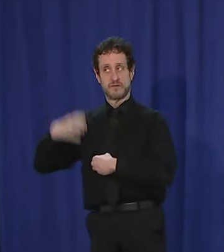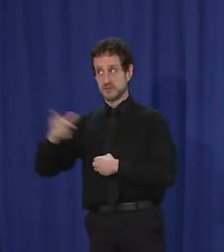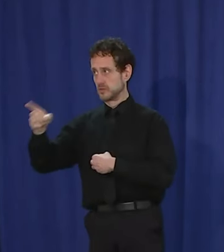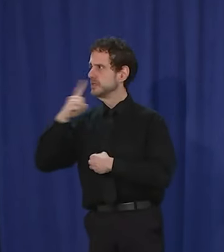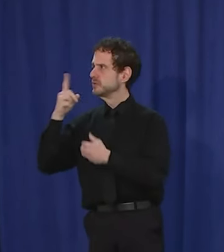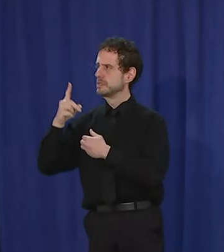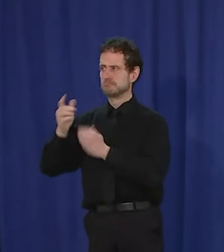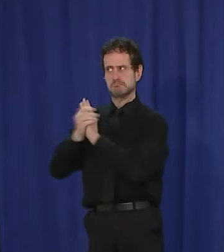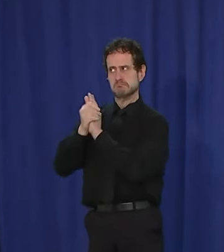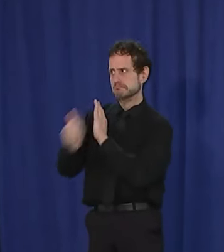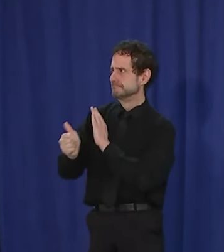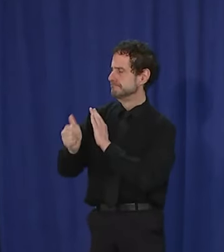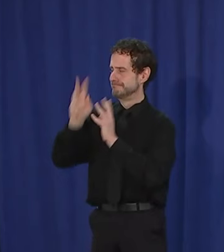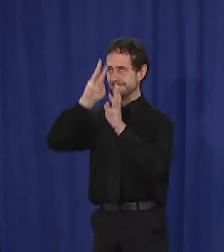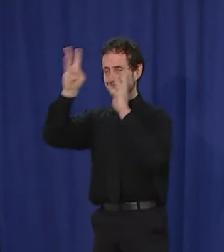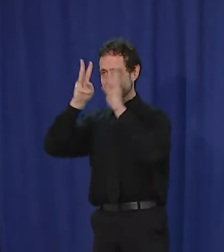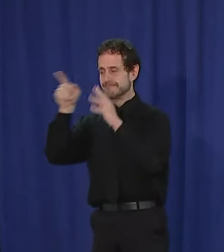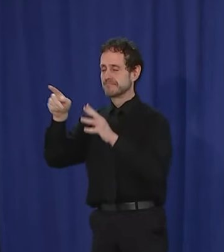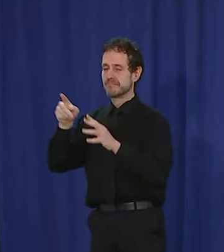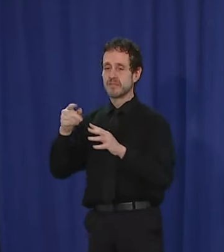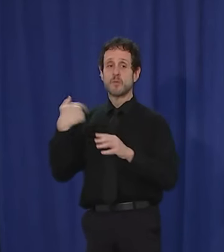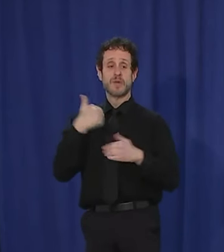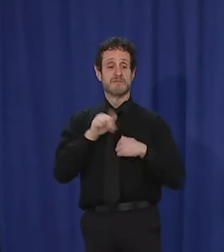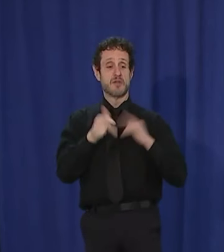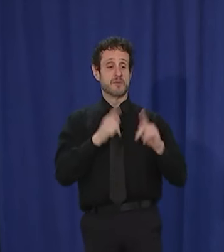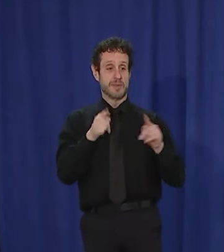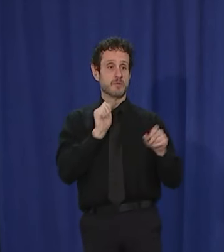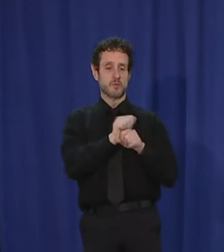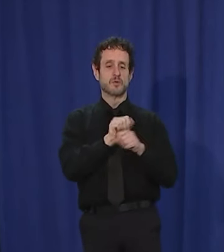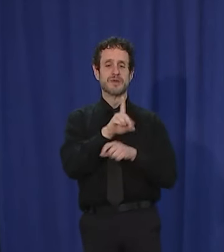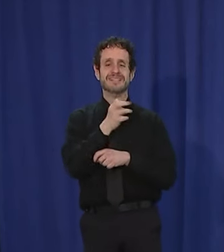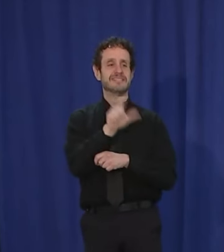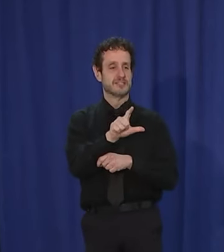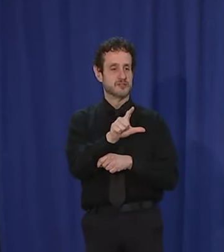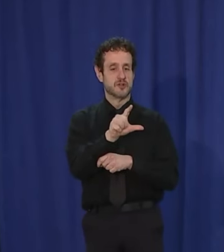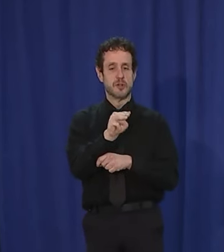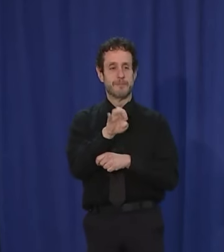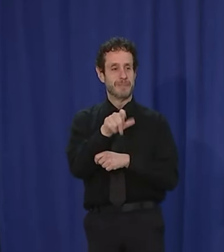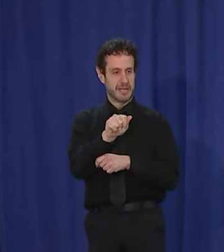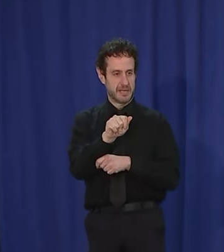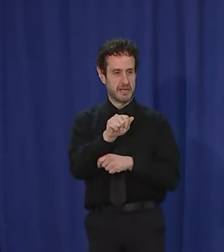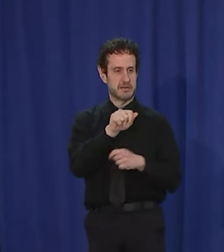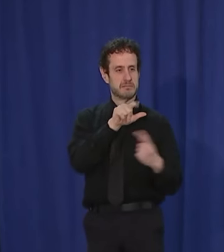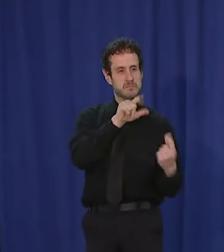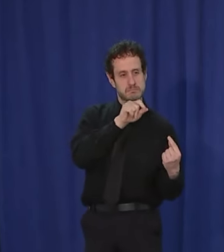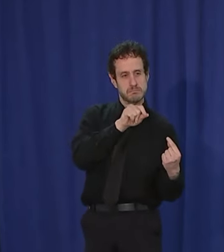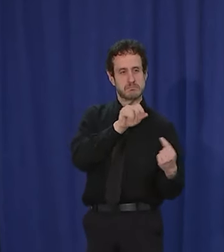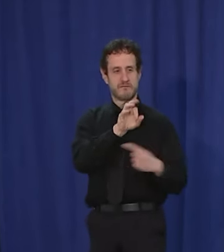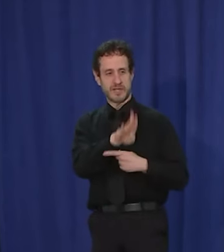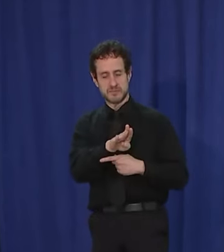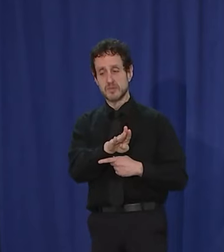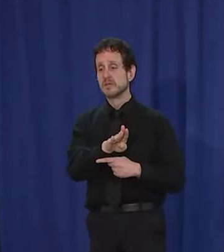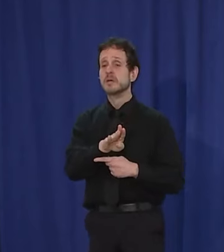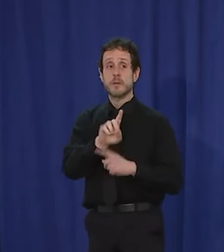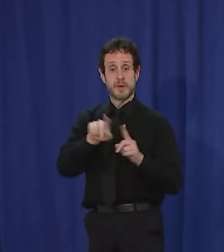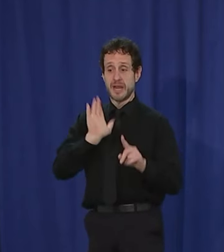to the table, and of folks in our digital media. But yes, we were very intentional about the strategy.